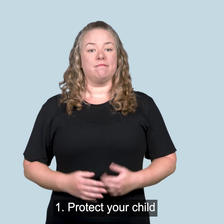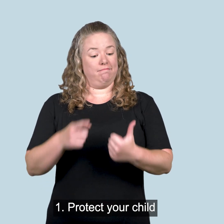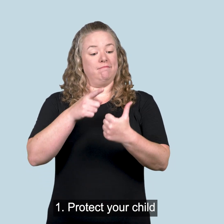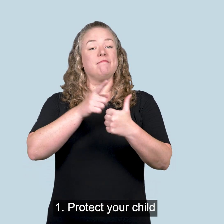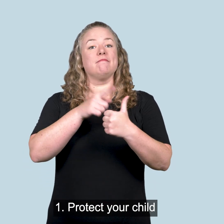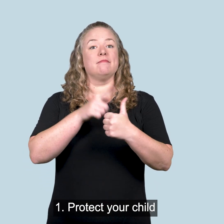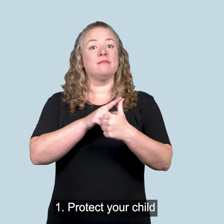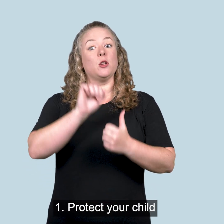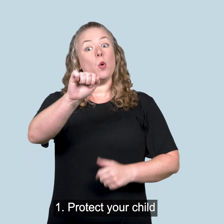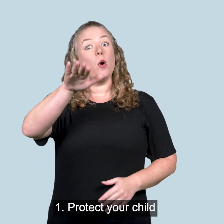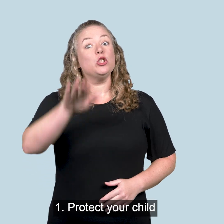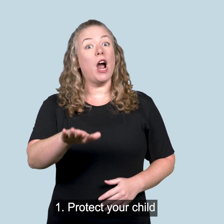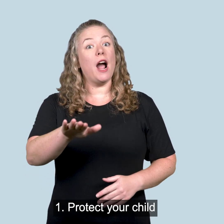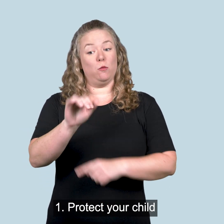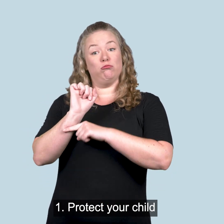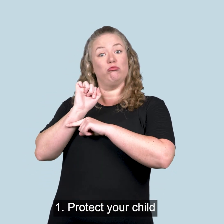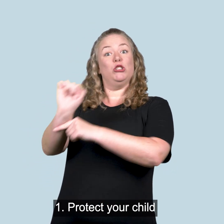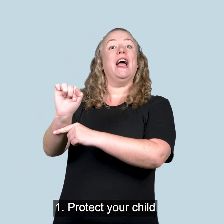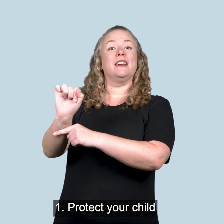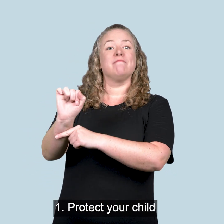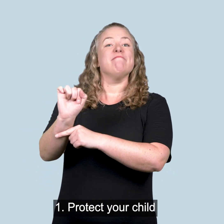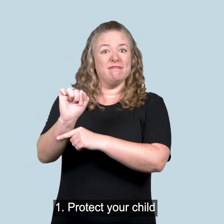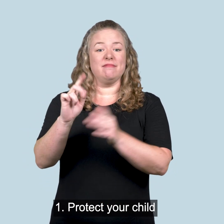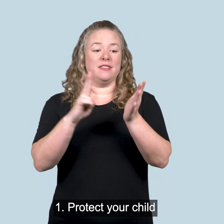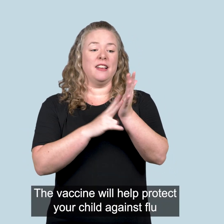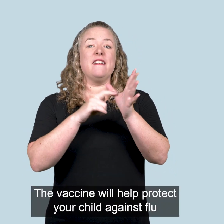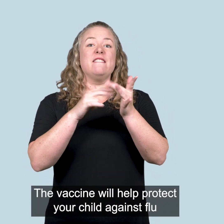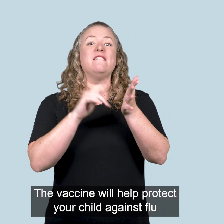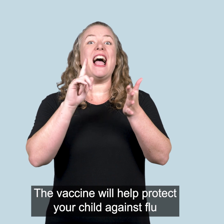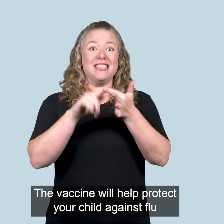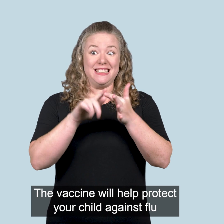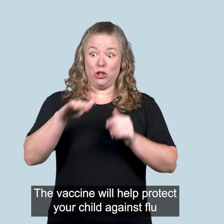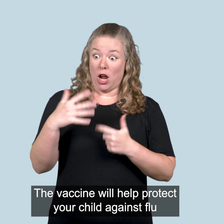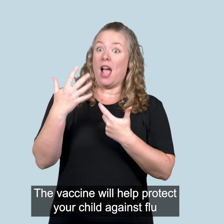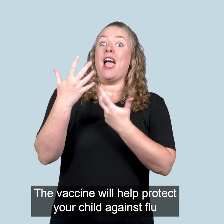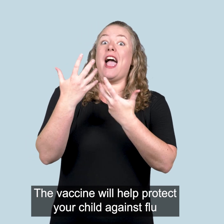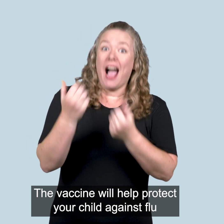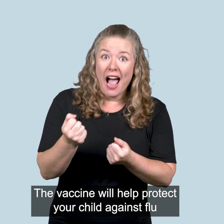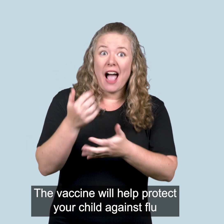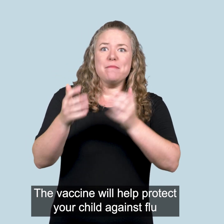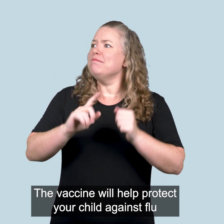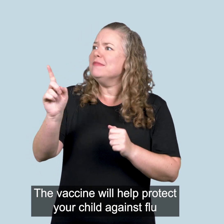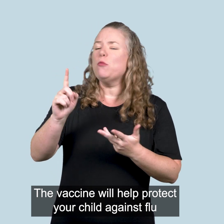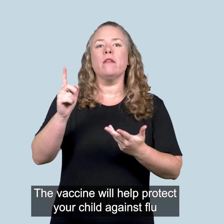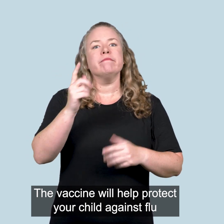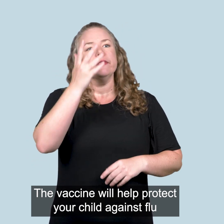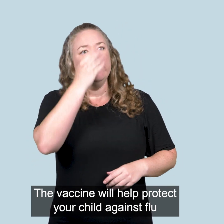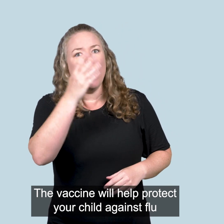1. Protect your child. The vaccine will help protect your child against flu